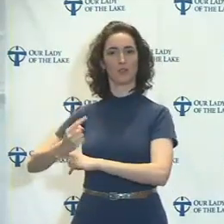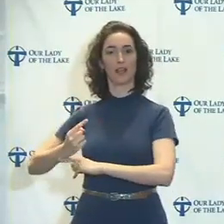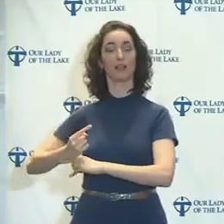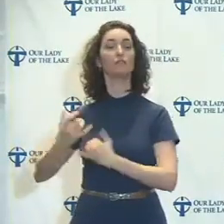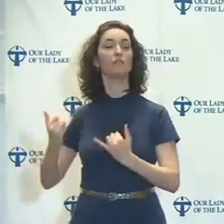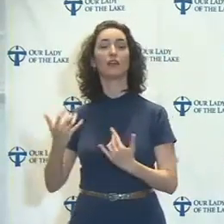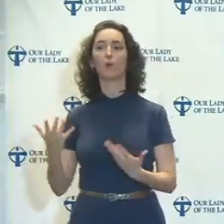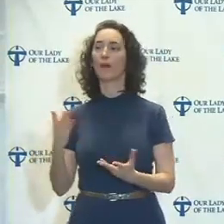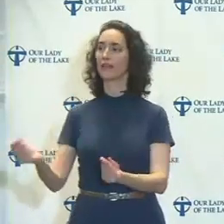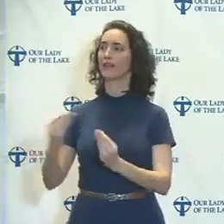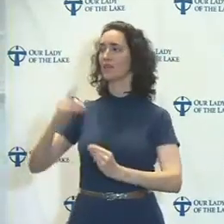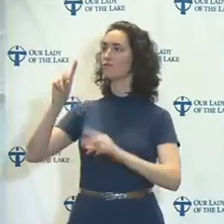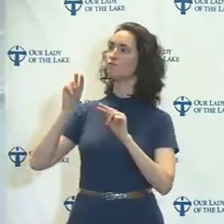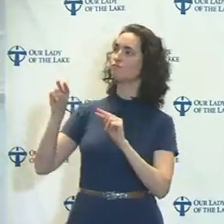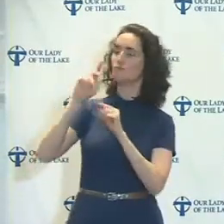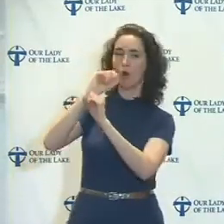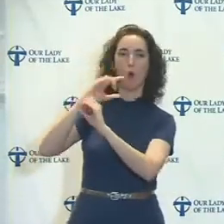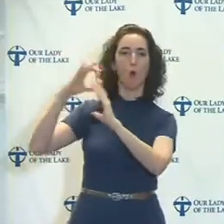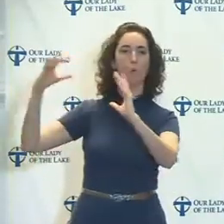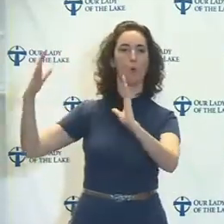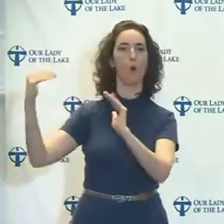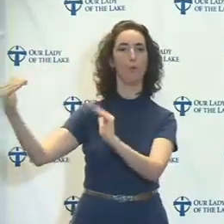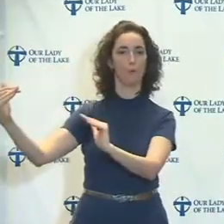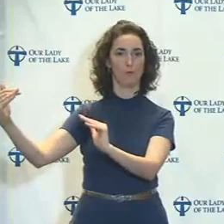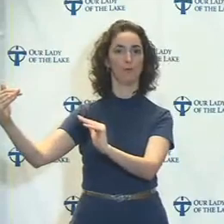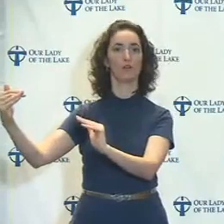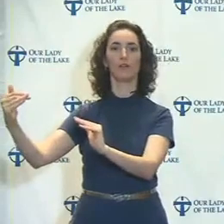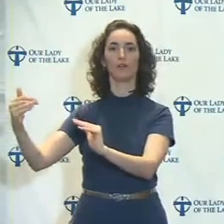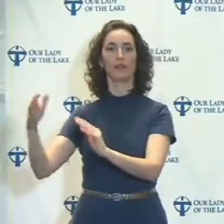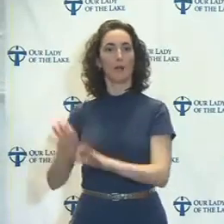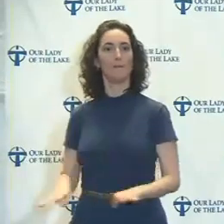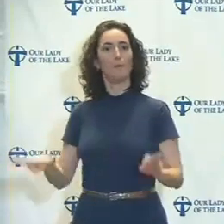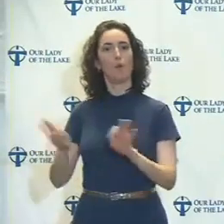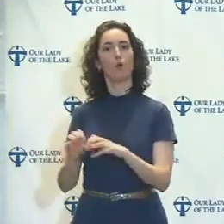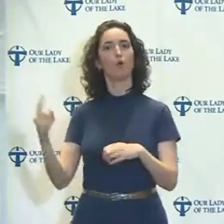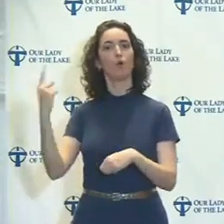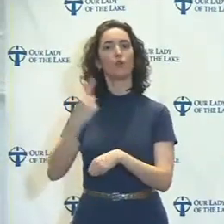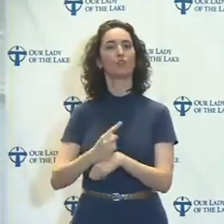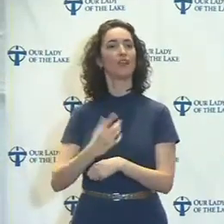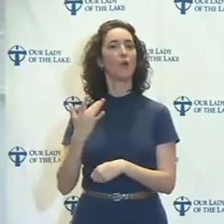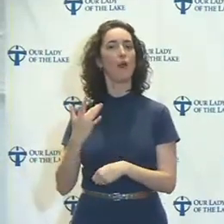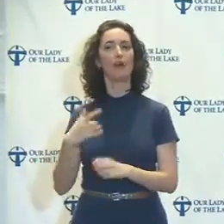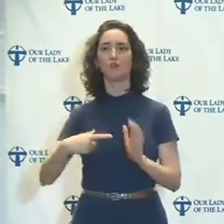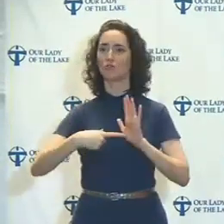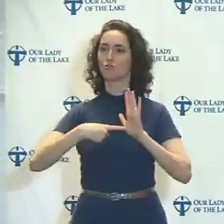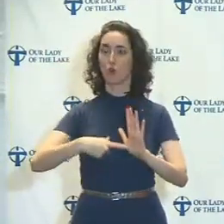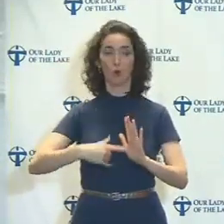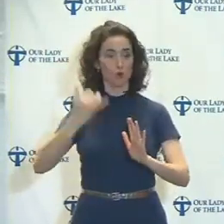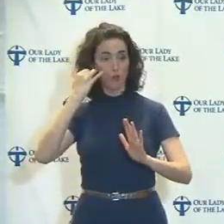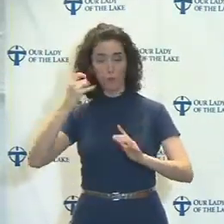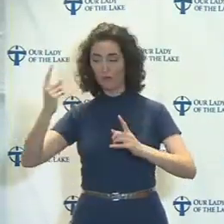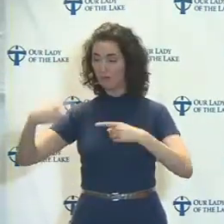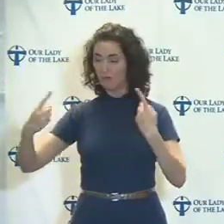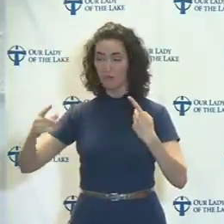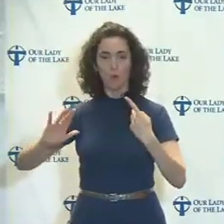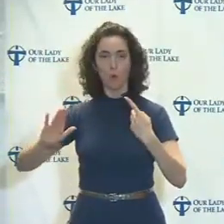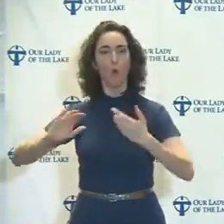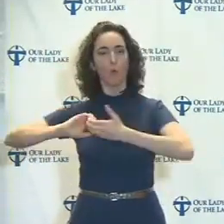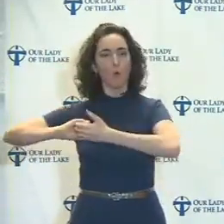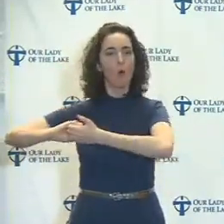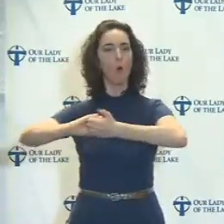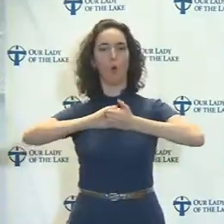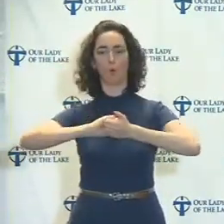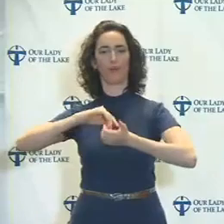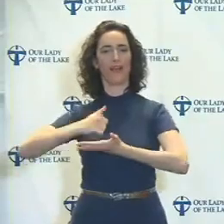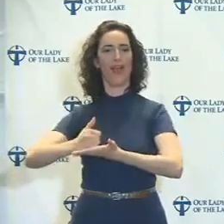is notable because it demonstrates how we are so much better when we work together. What we have